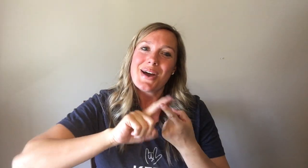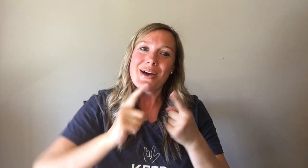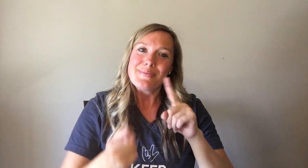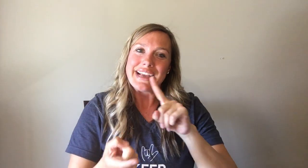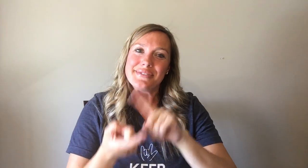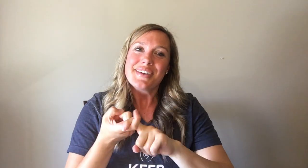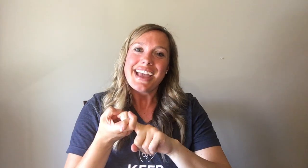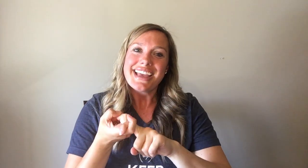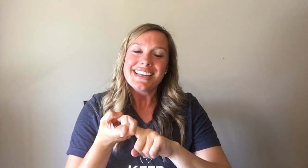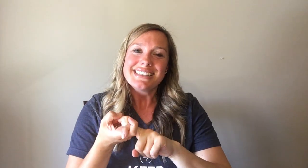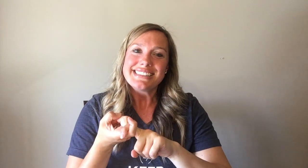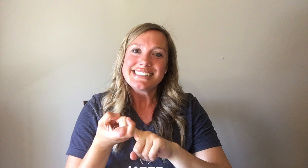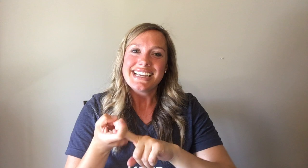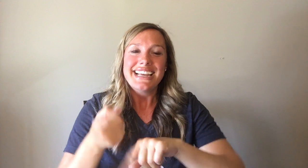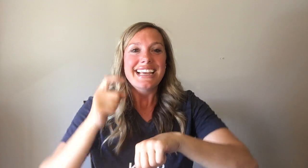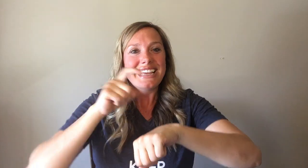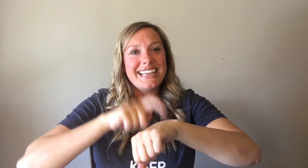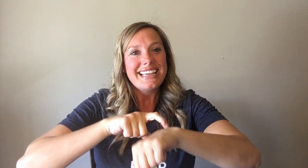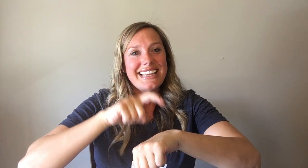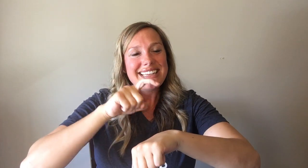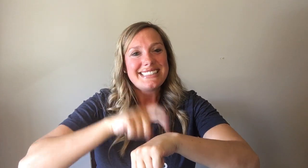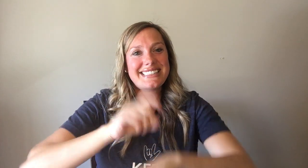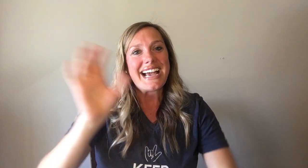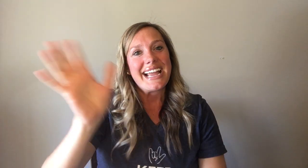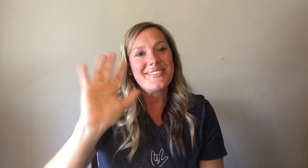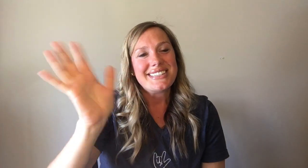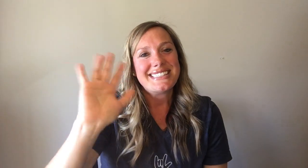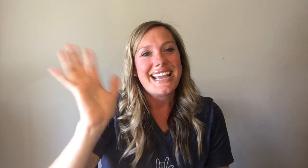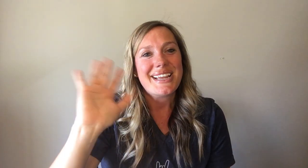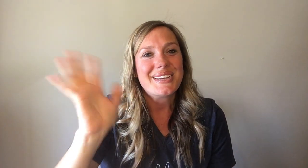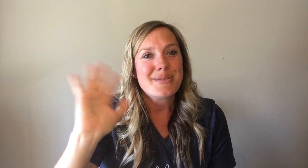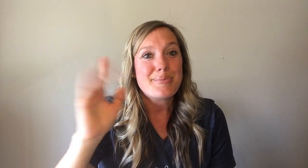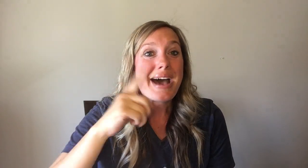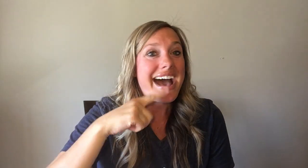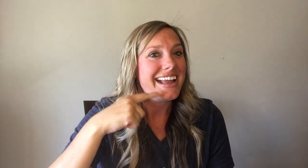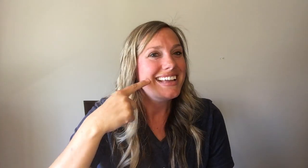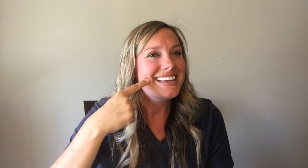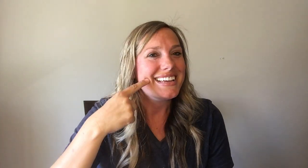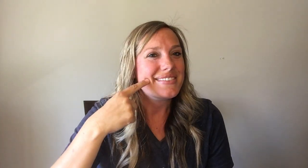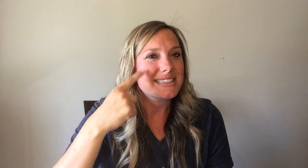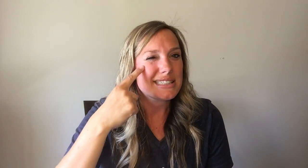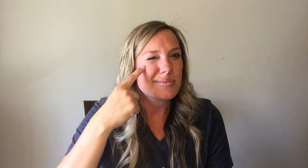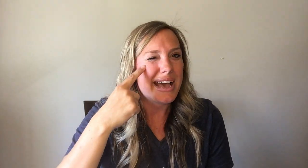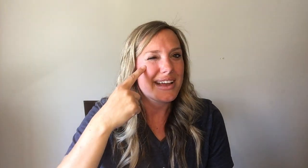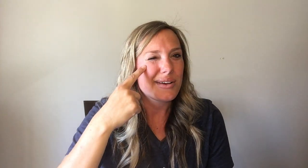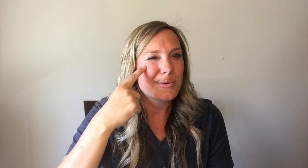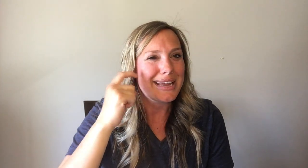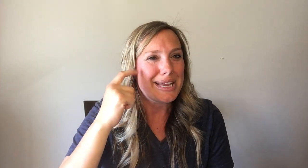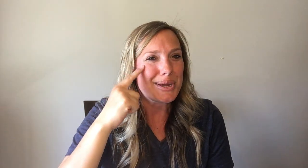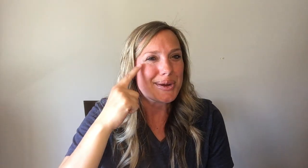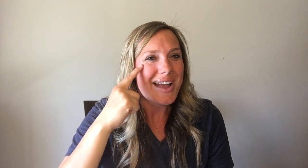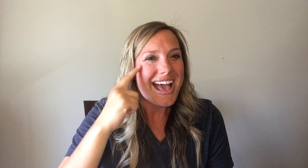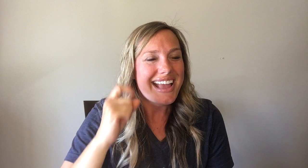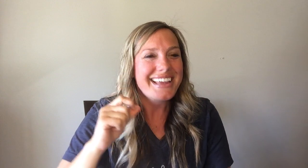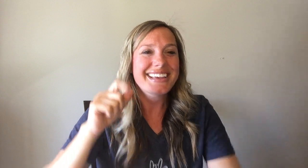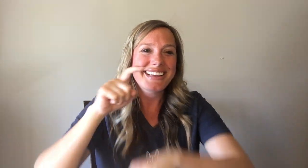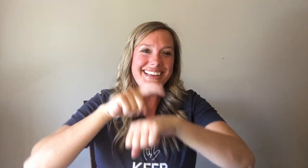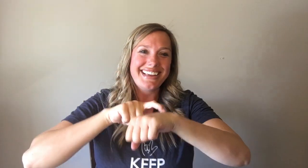all my friends. It is time to say goodbye. Give a smile, wink your eye. It